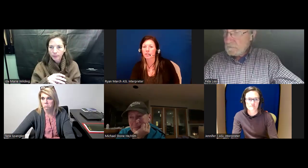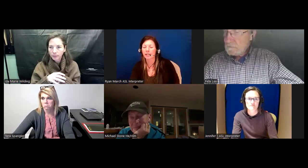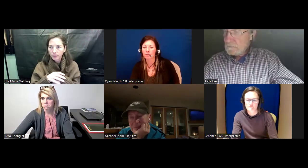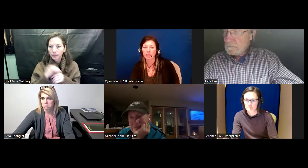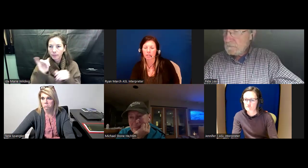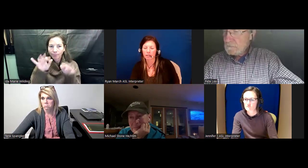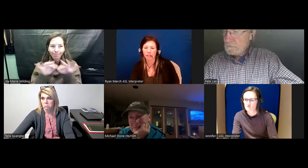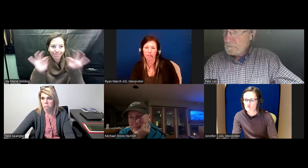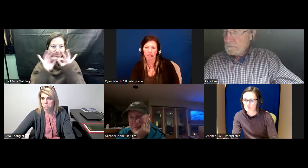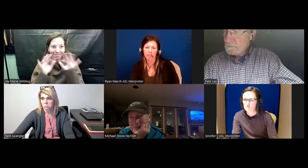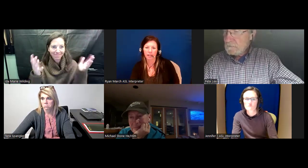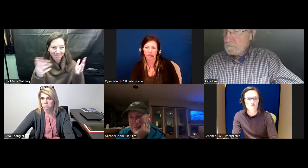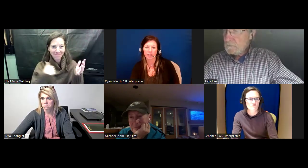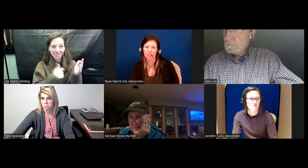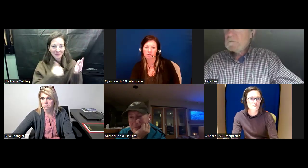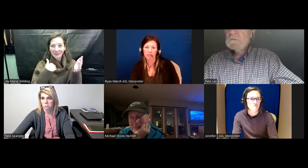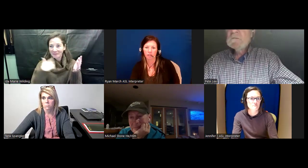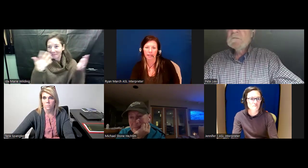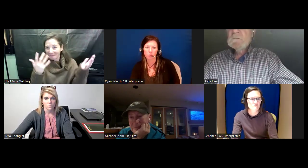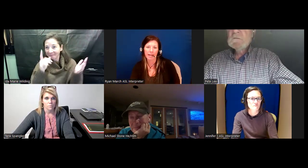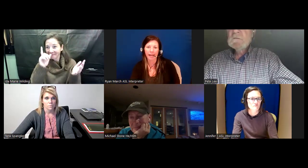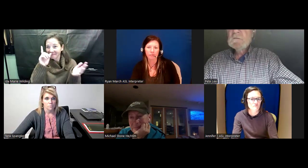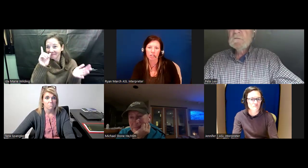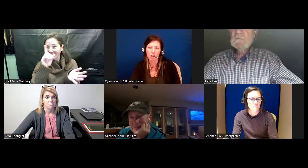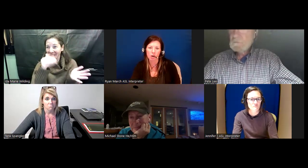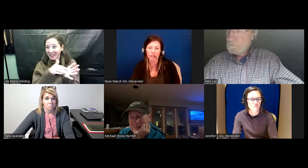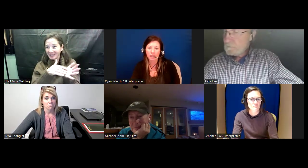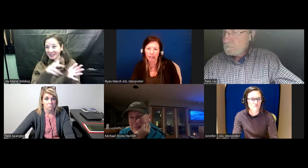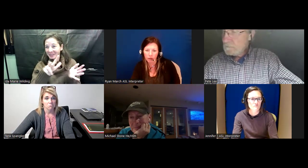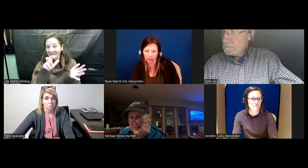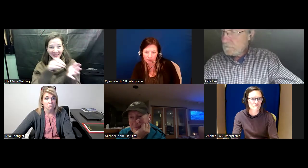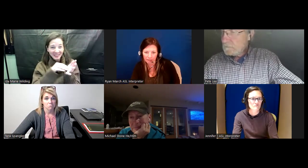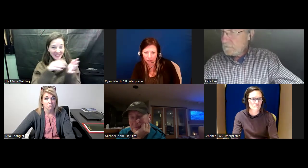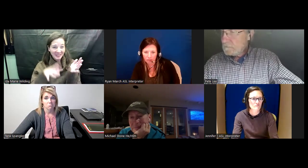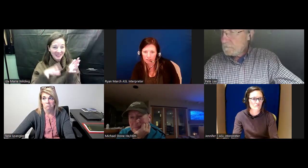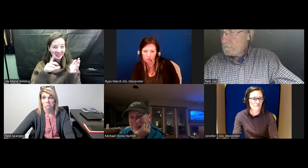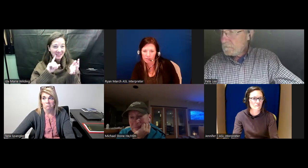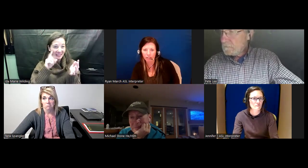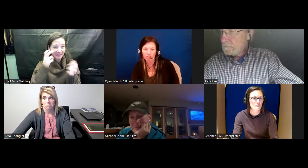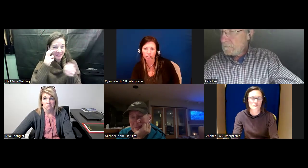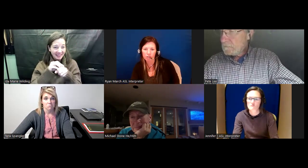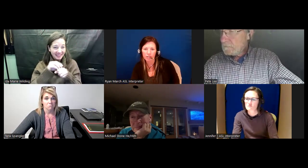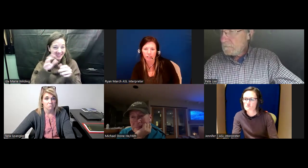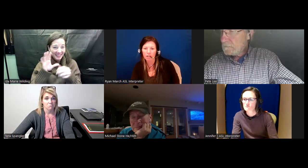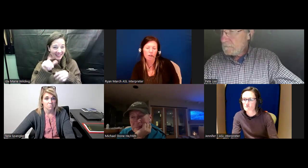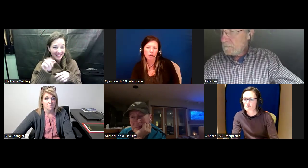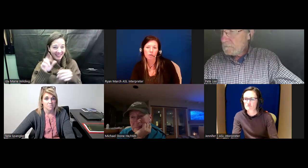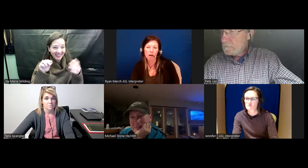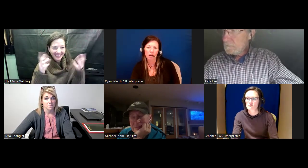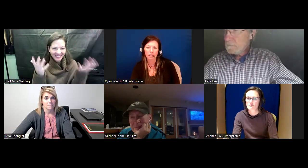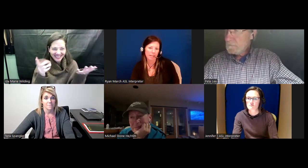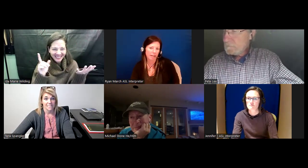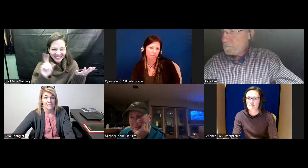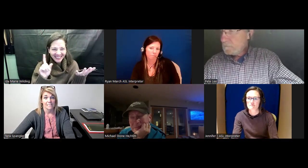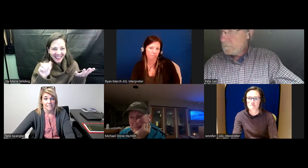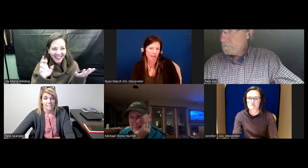you for that information that you put in the chat there. It's critical. Like we have to know, like what, there's 1,300 students who